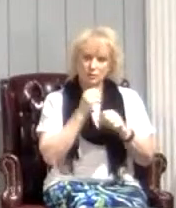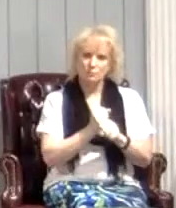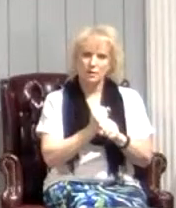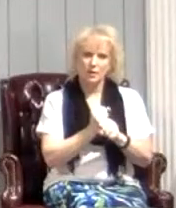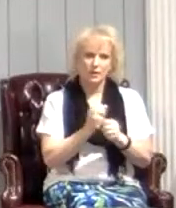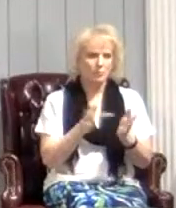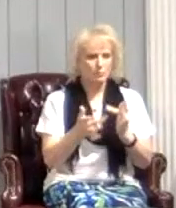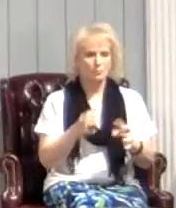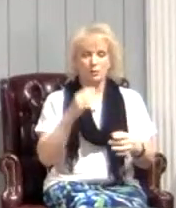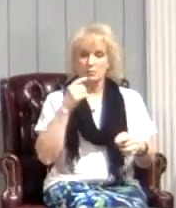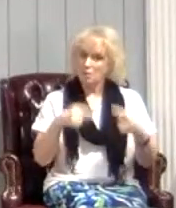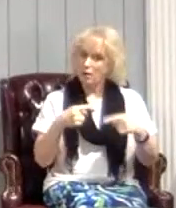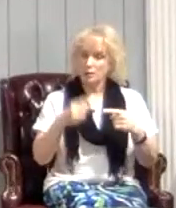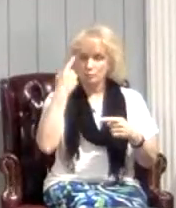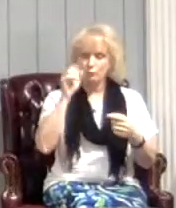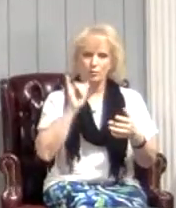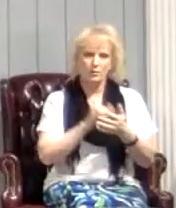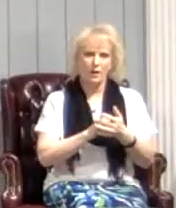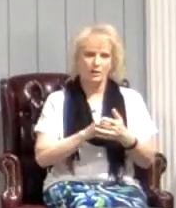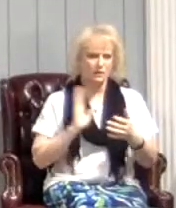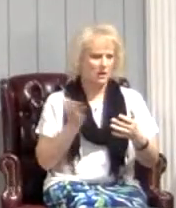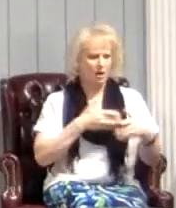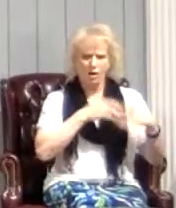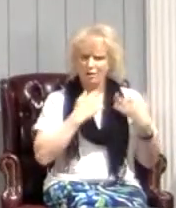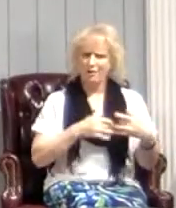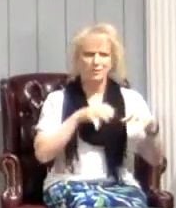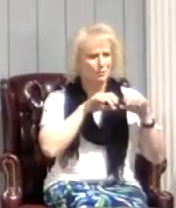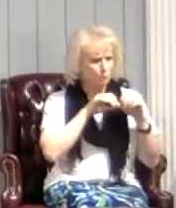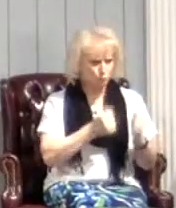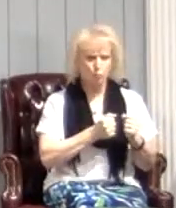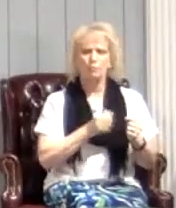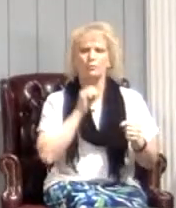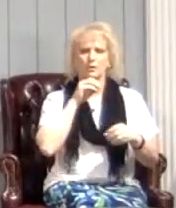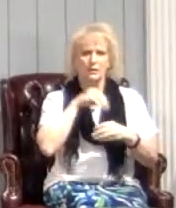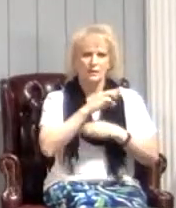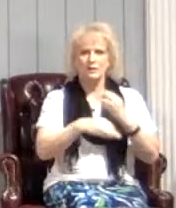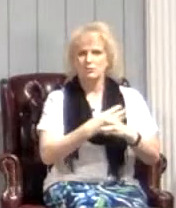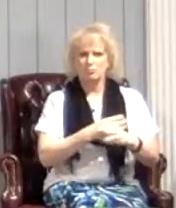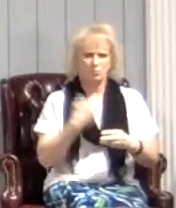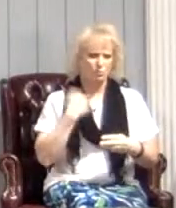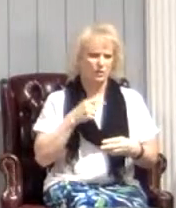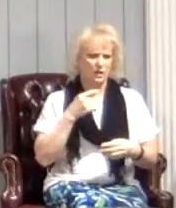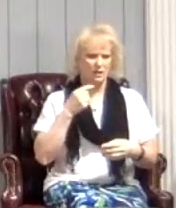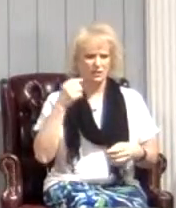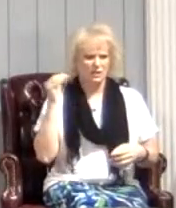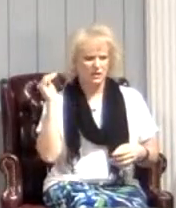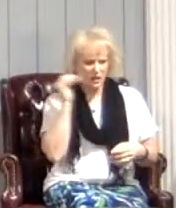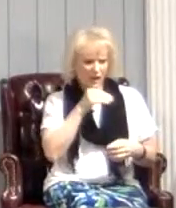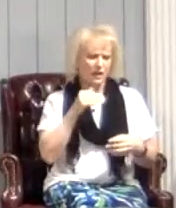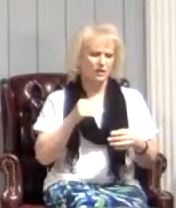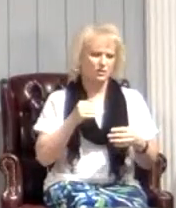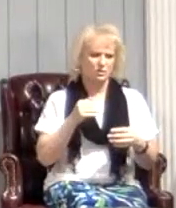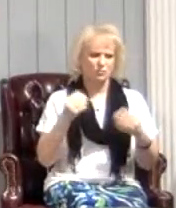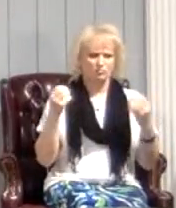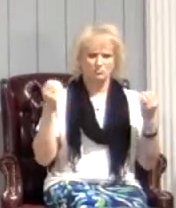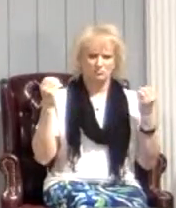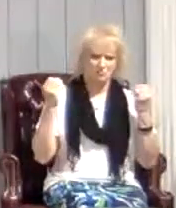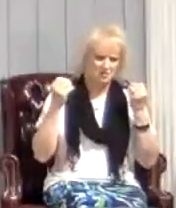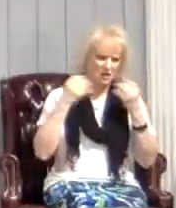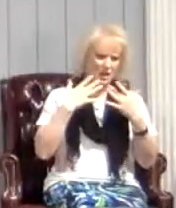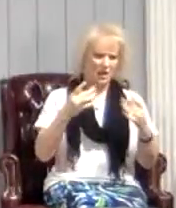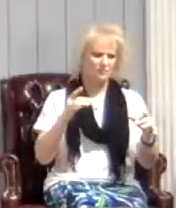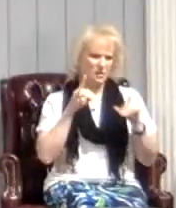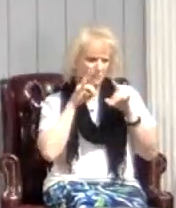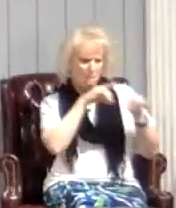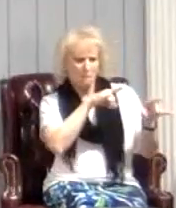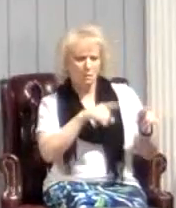hearts do get broken in this world. We get cheated on, we get lied to, we get laughed at, we get stolen from,